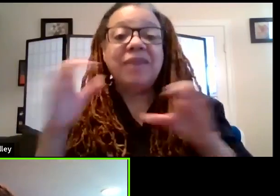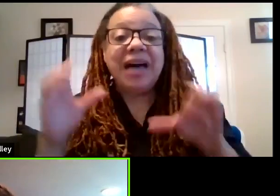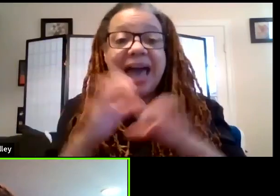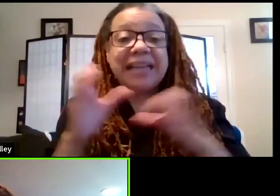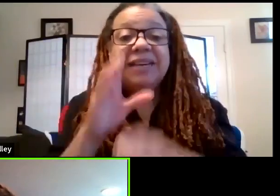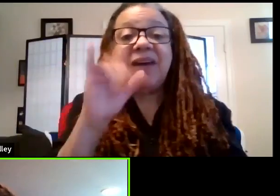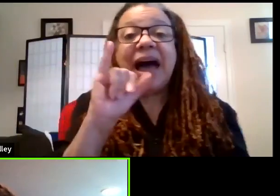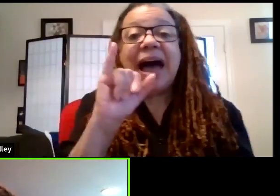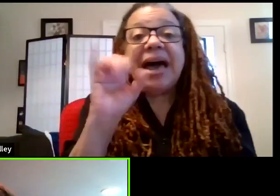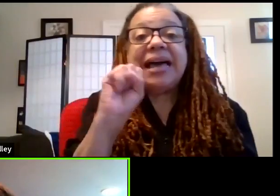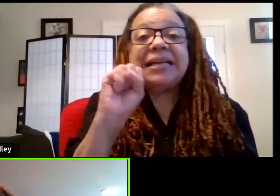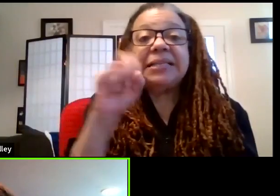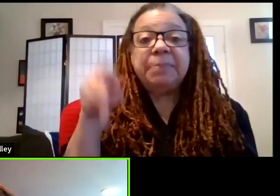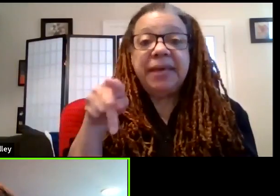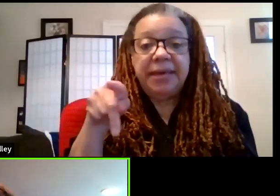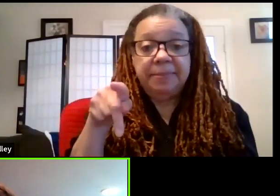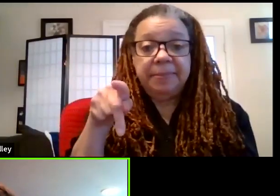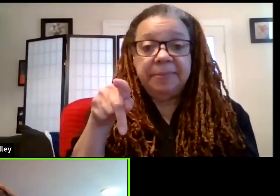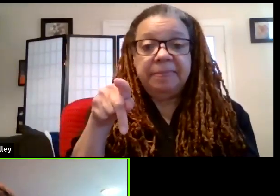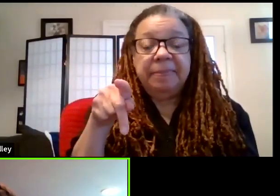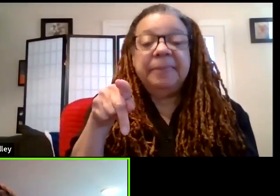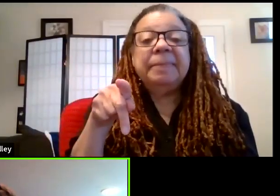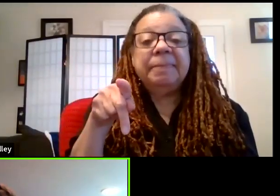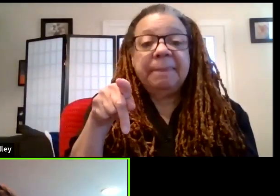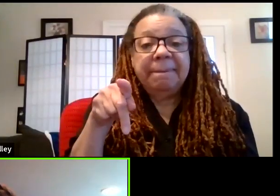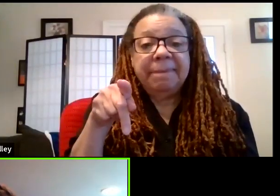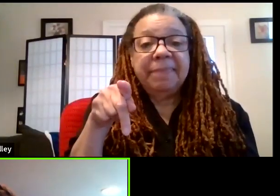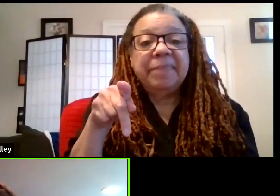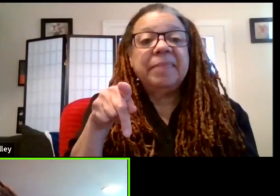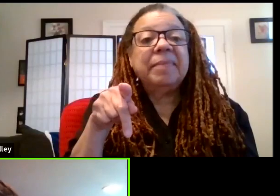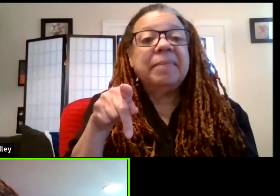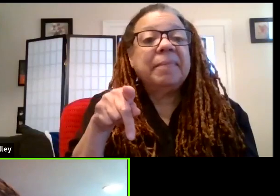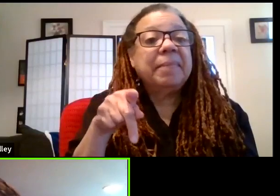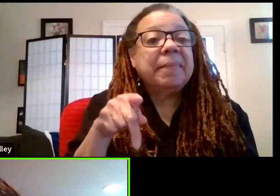so an active individual service plan.